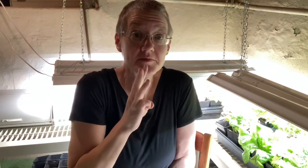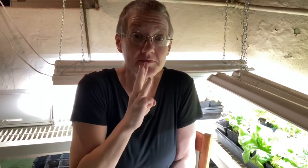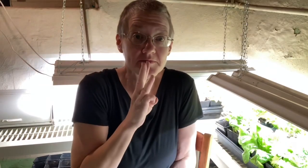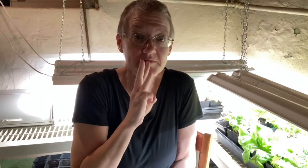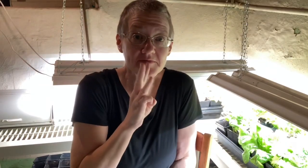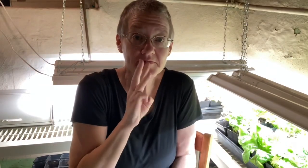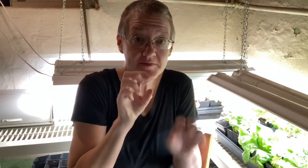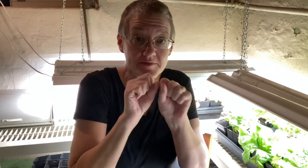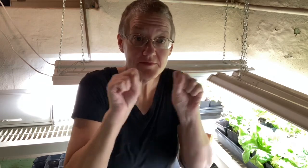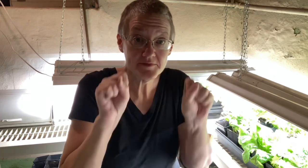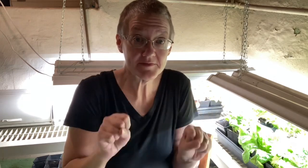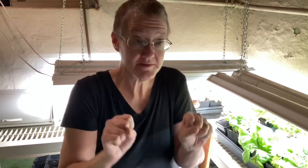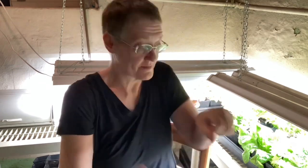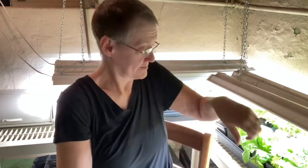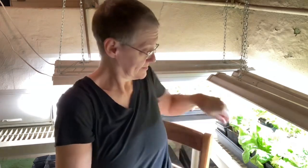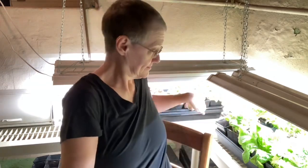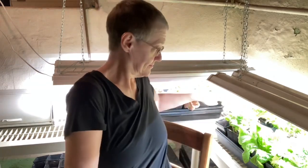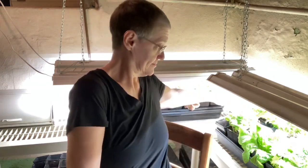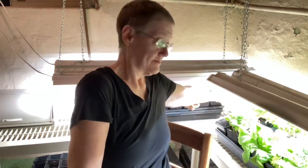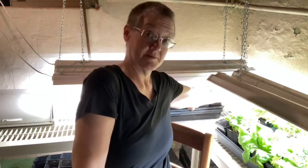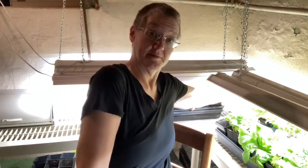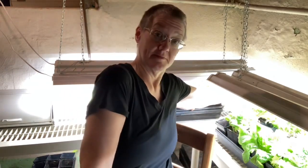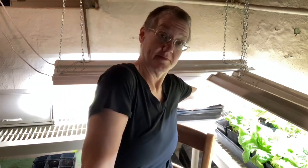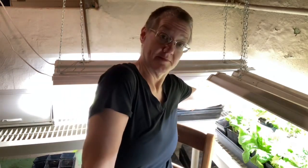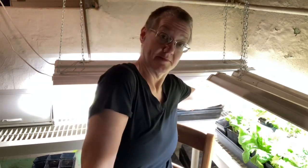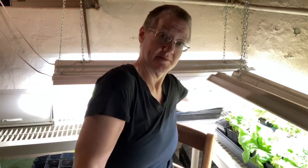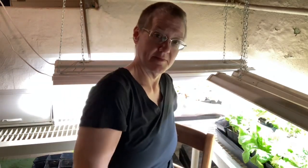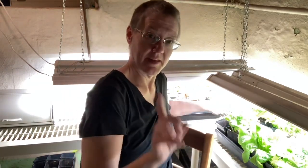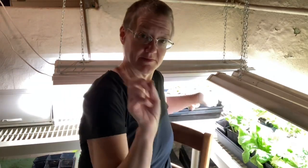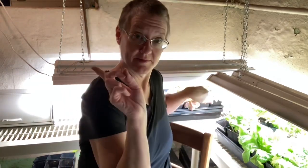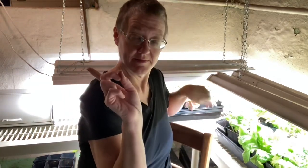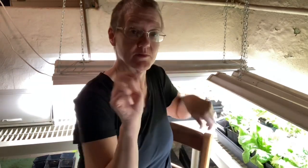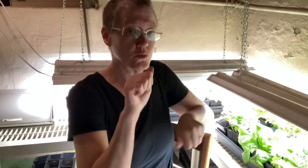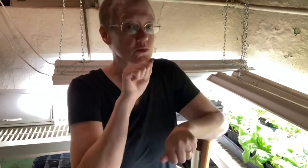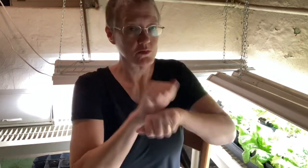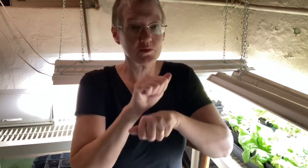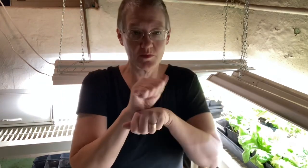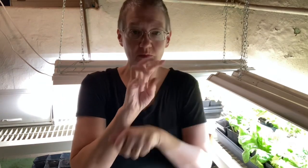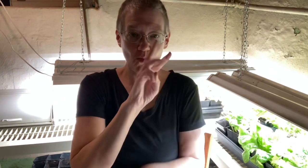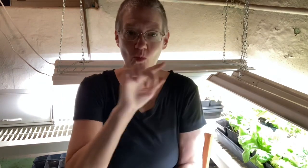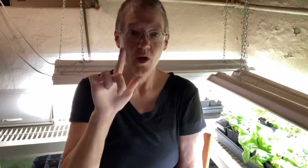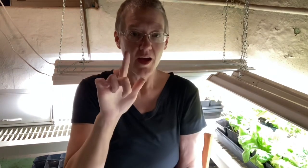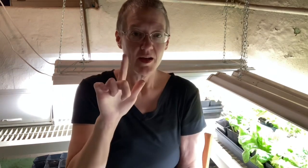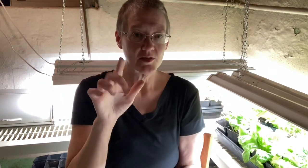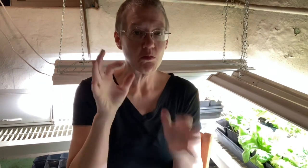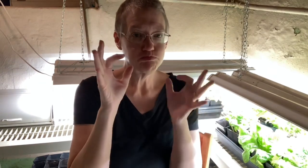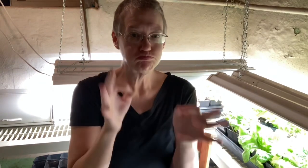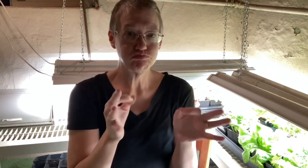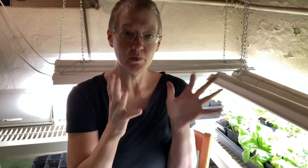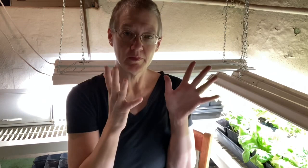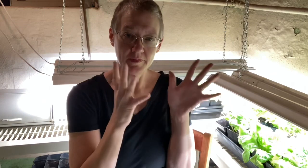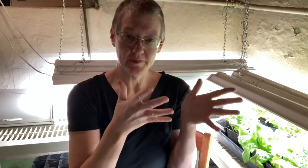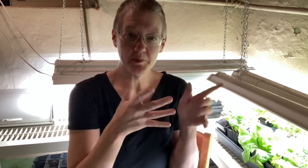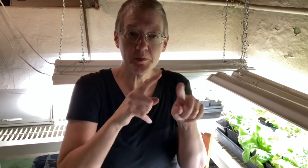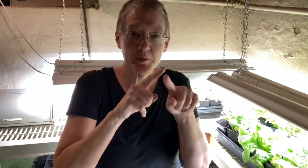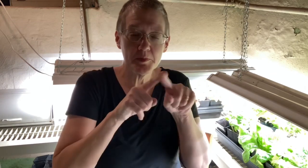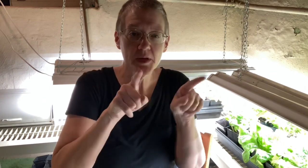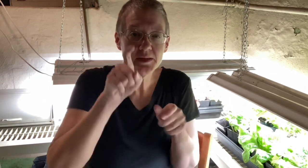Now the self-watering system, like this one in the corner and over there, that's worked out well. I'm definitely going to leave